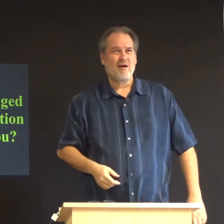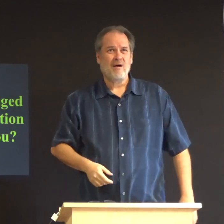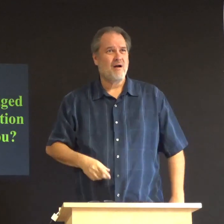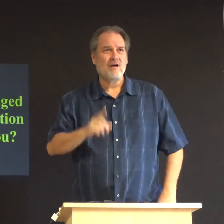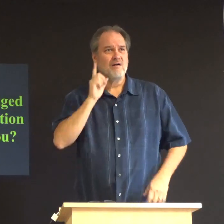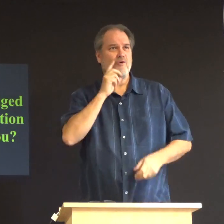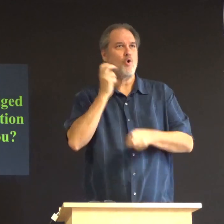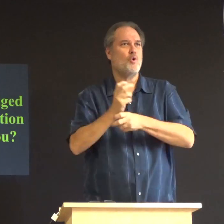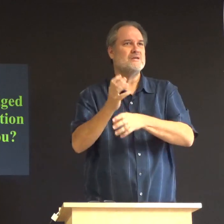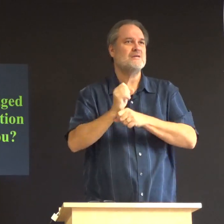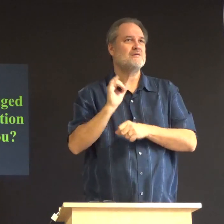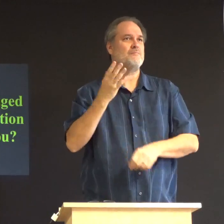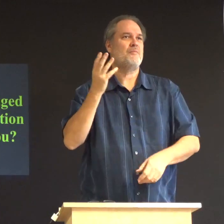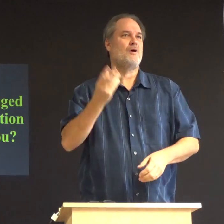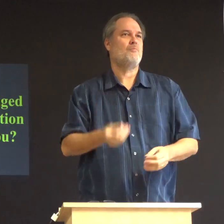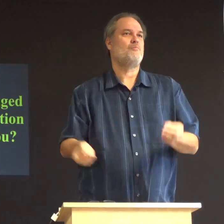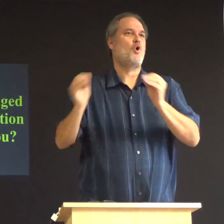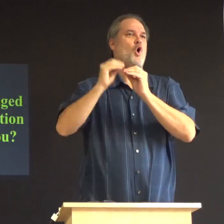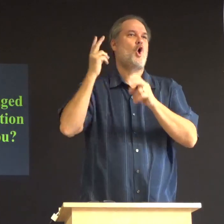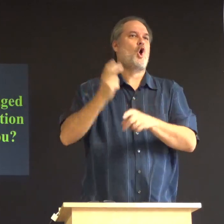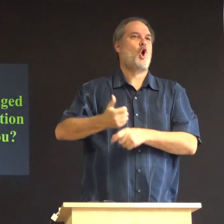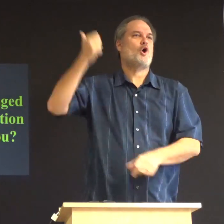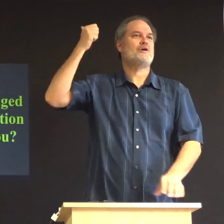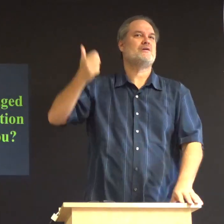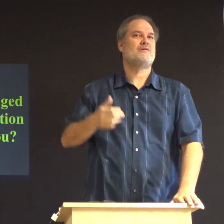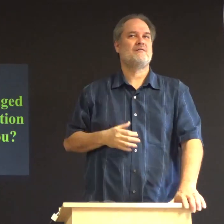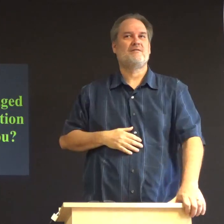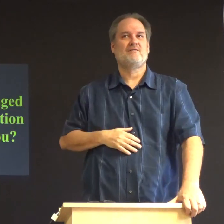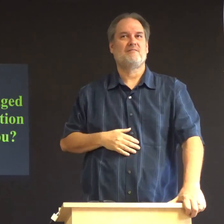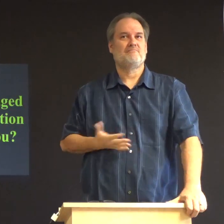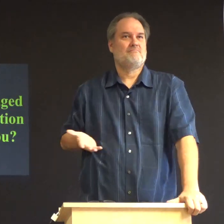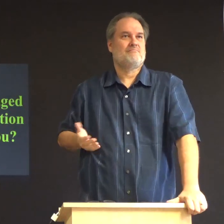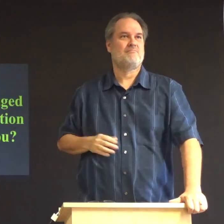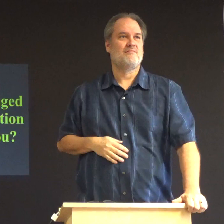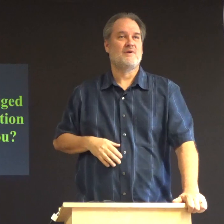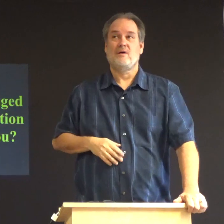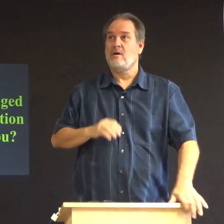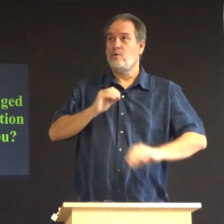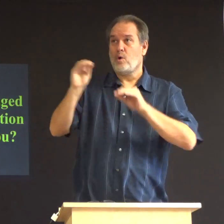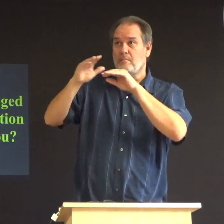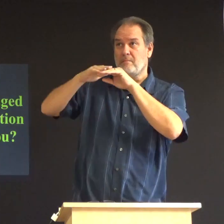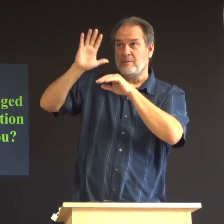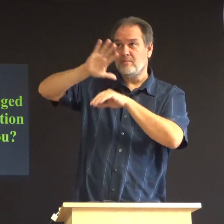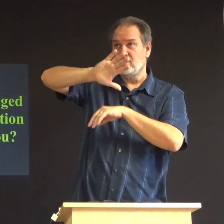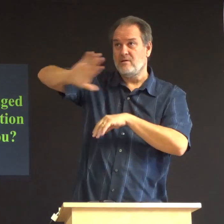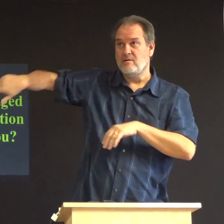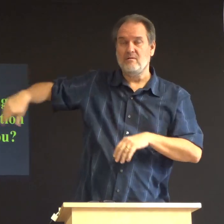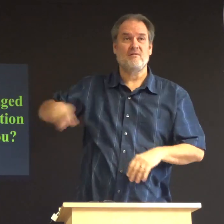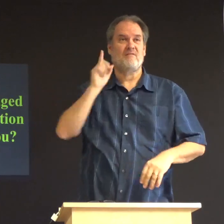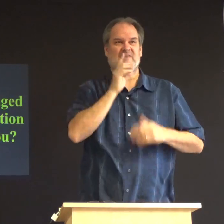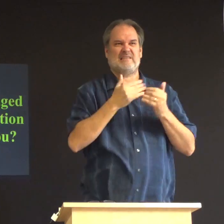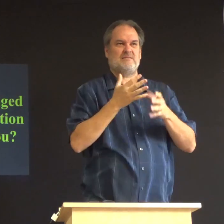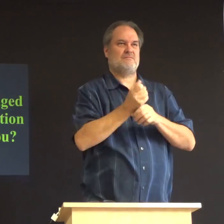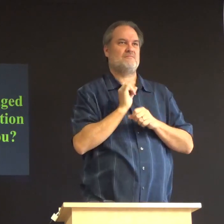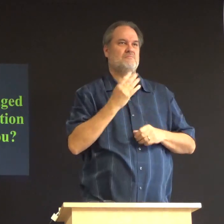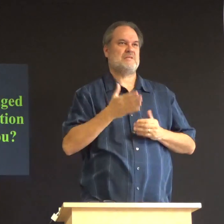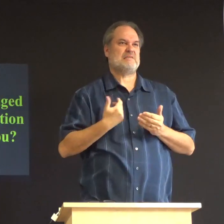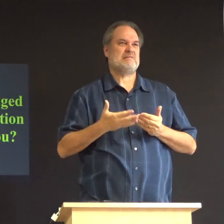It doesn't matter if you're a really great worker, it's even harder for us to get jobs. There is no minimum wage, it should